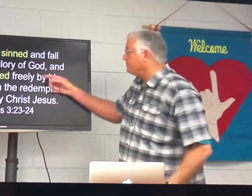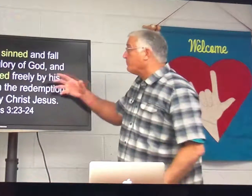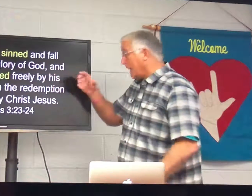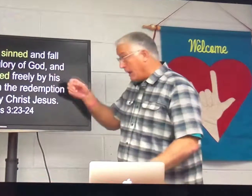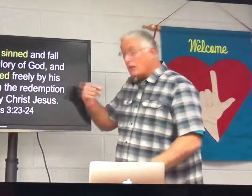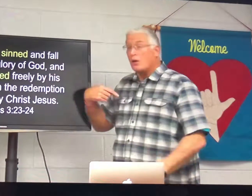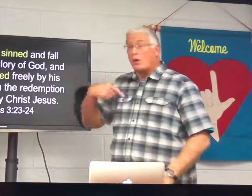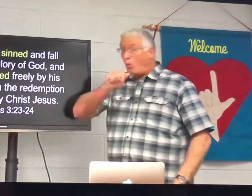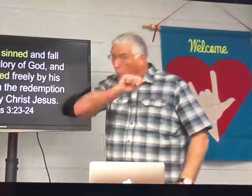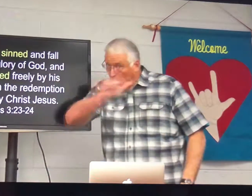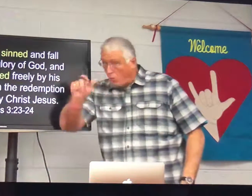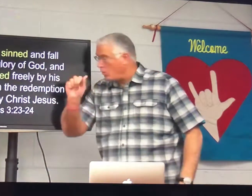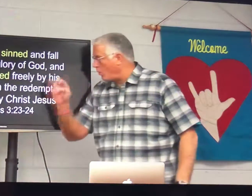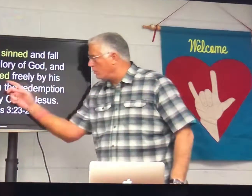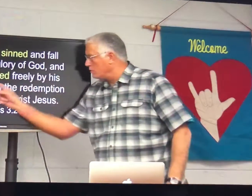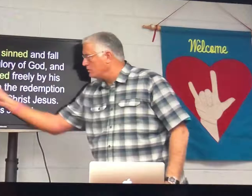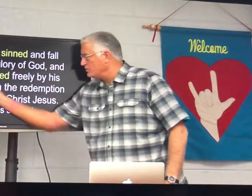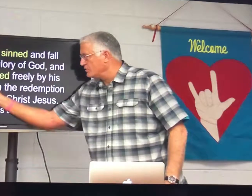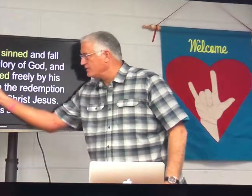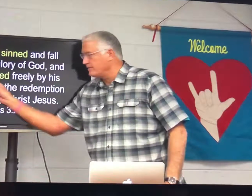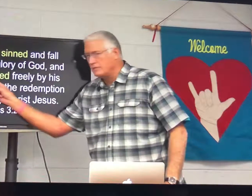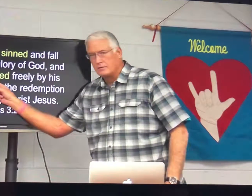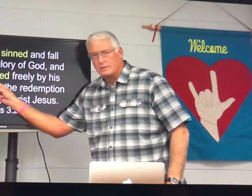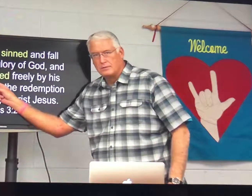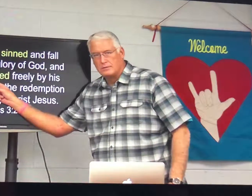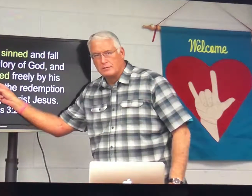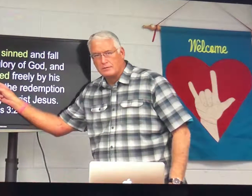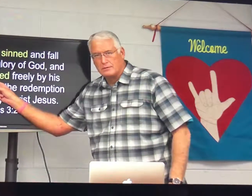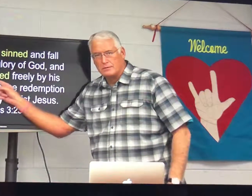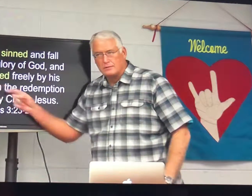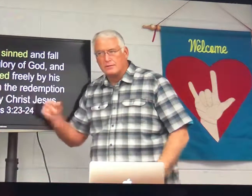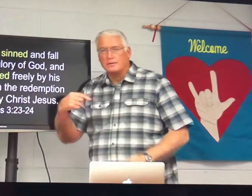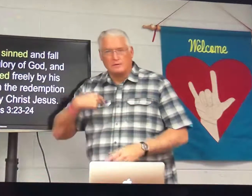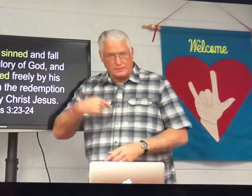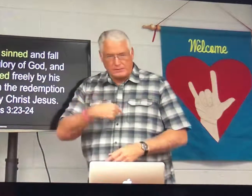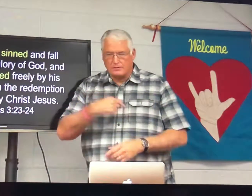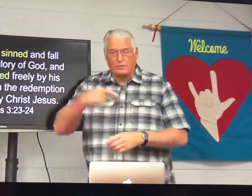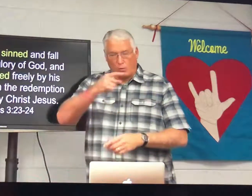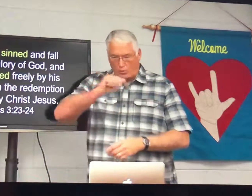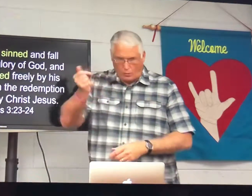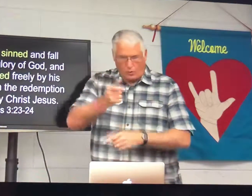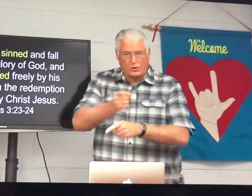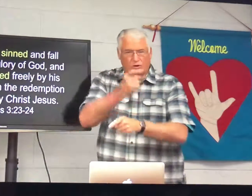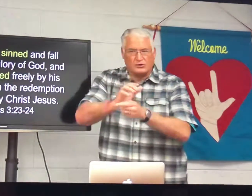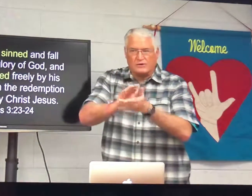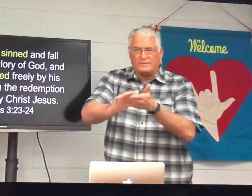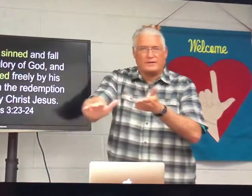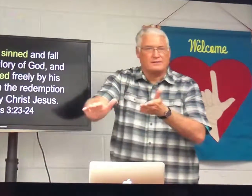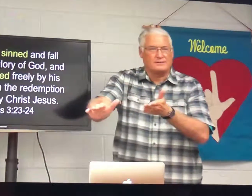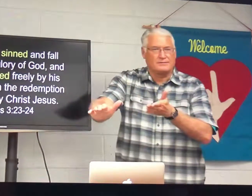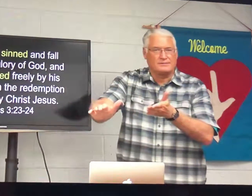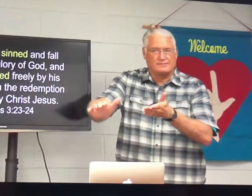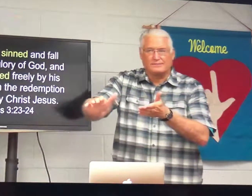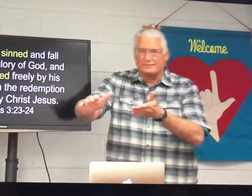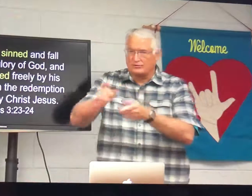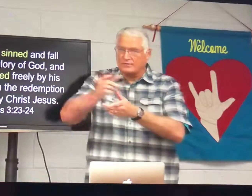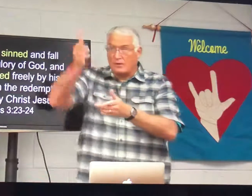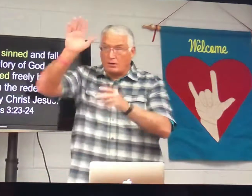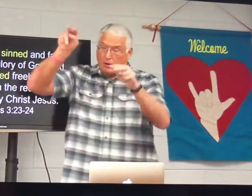July. The slugging percentage is what really jumps out at you. 299 to up over 720. You know,